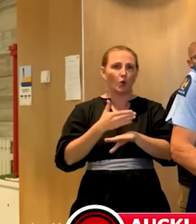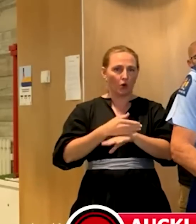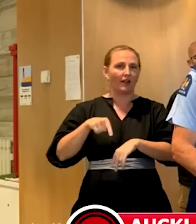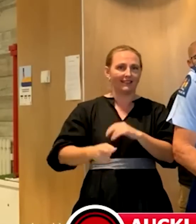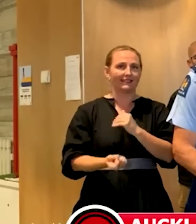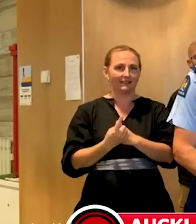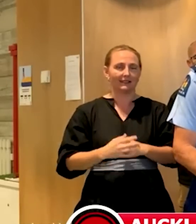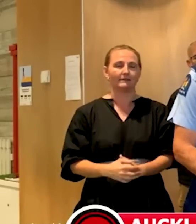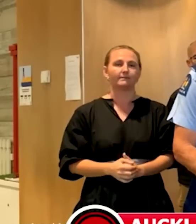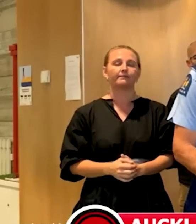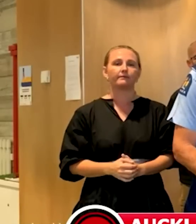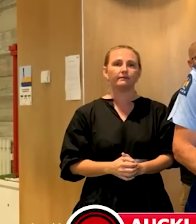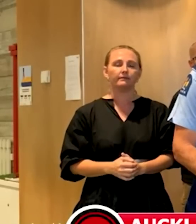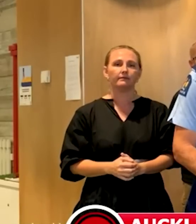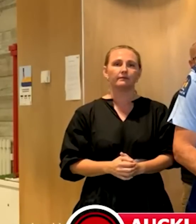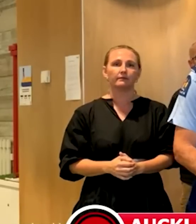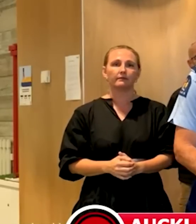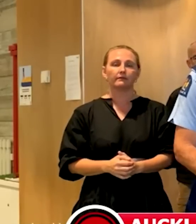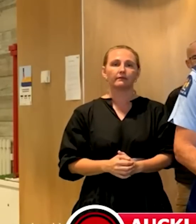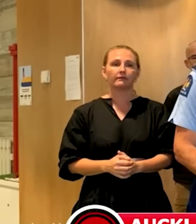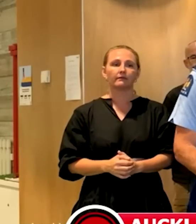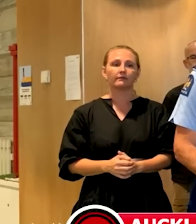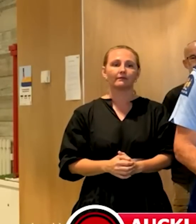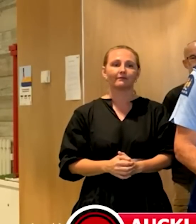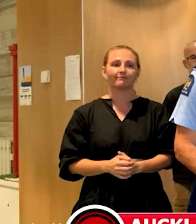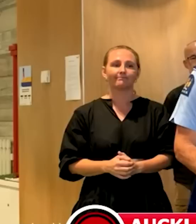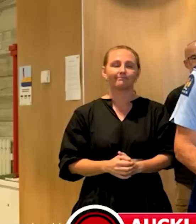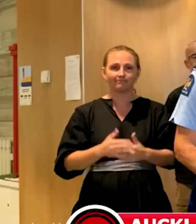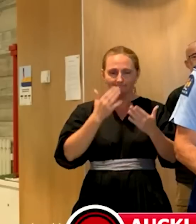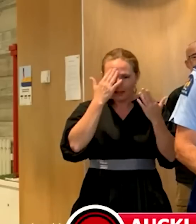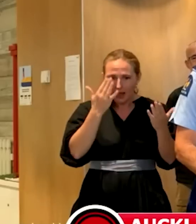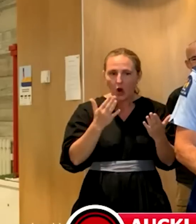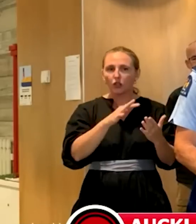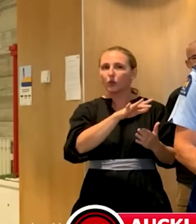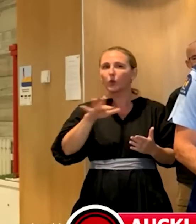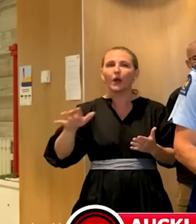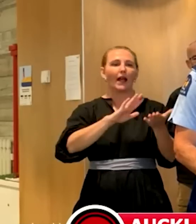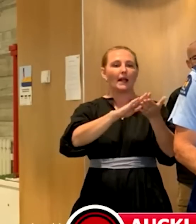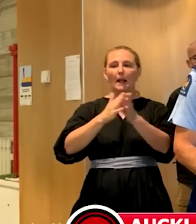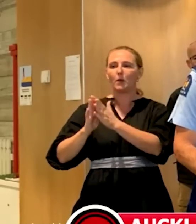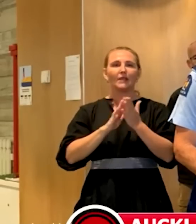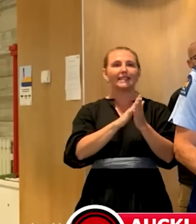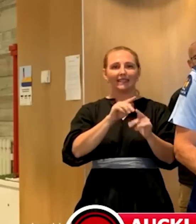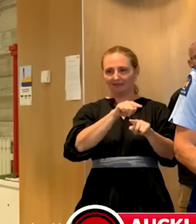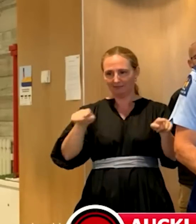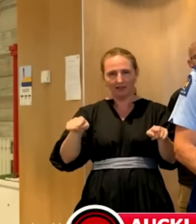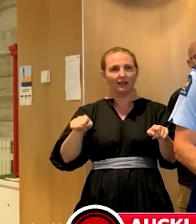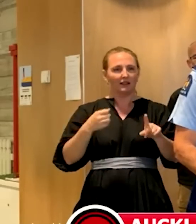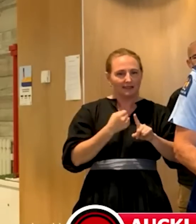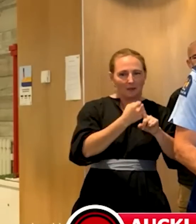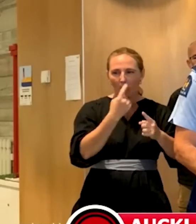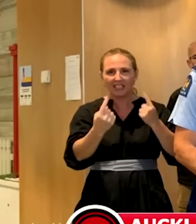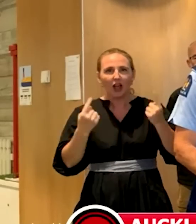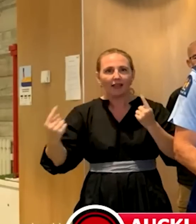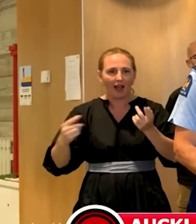I think it's also really important to acknowledge the communities across Tamaki Makaurau and wider that have banded together to really support